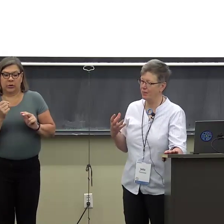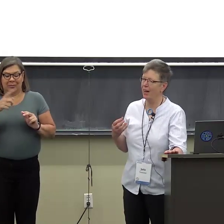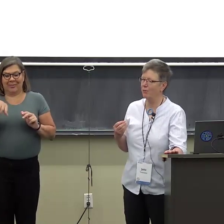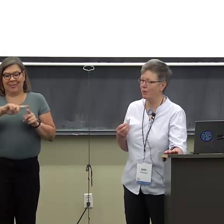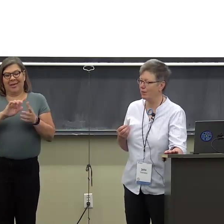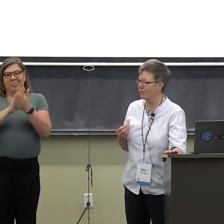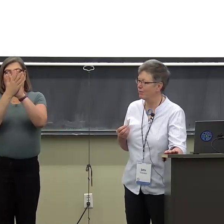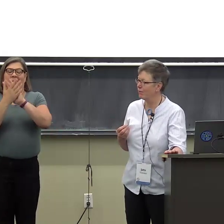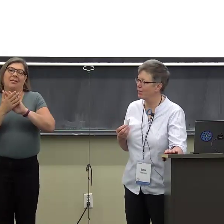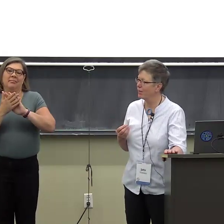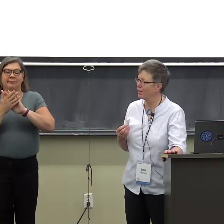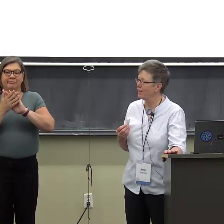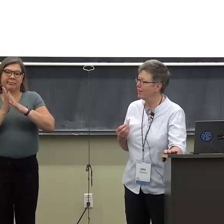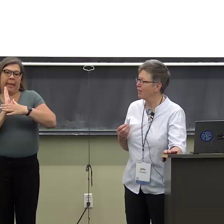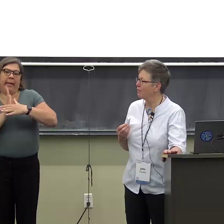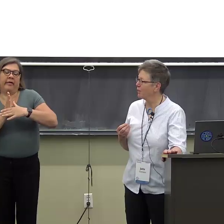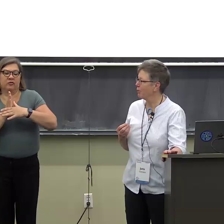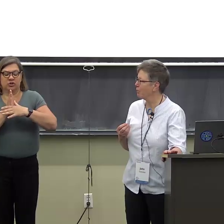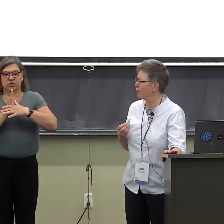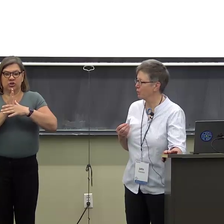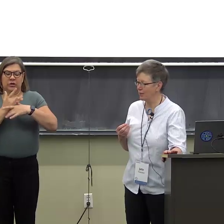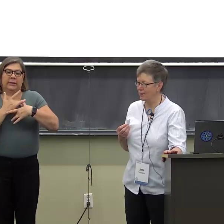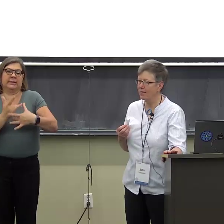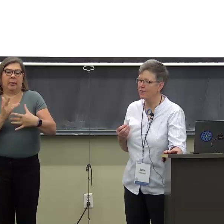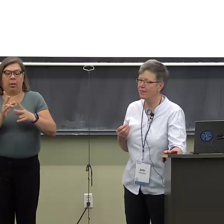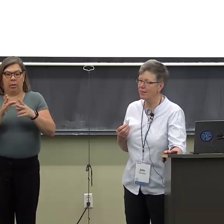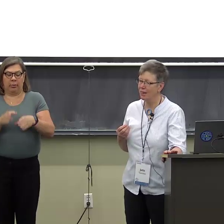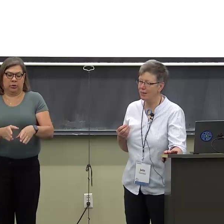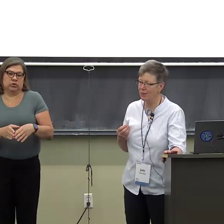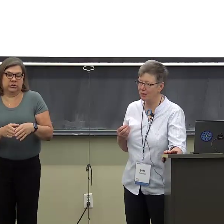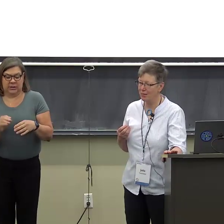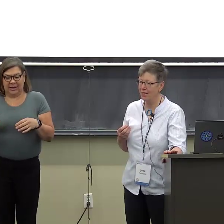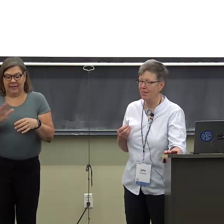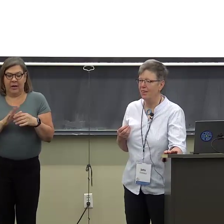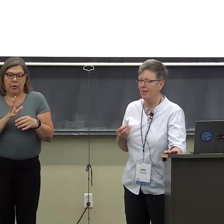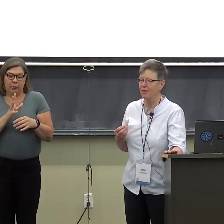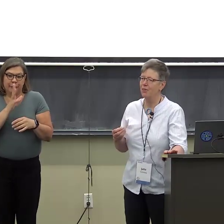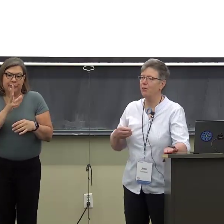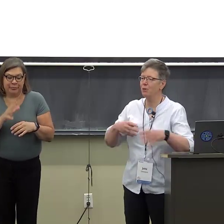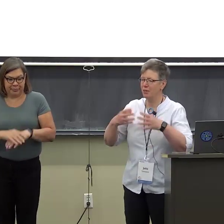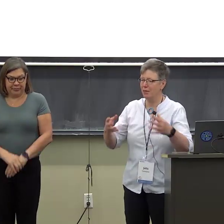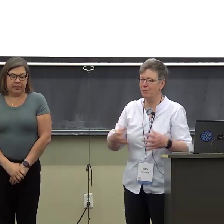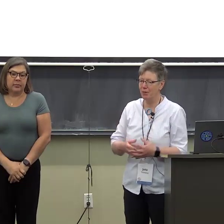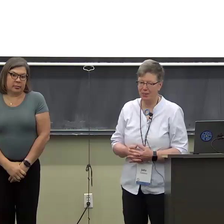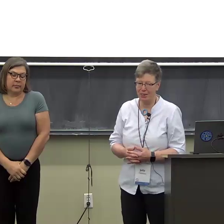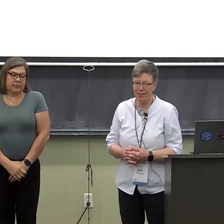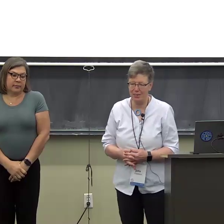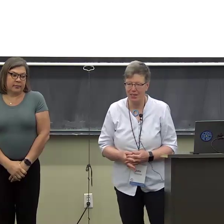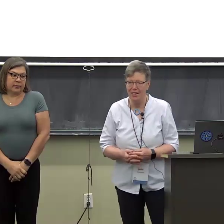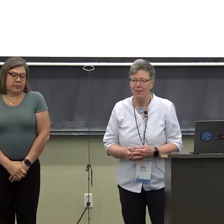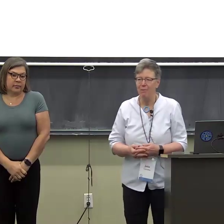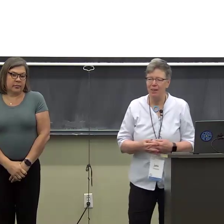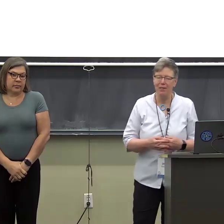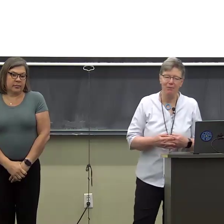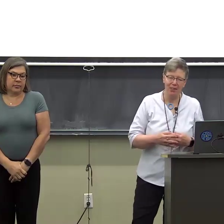became this average, very typical person in their utterances. So those are some of the